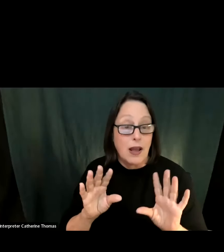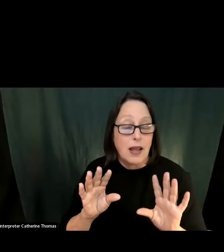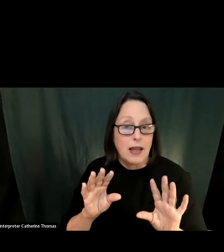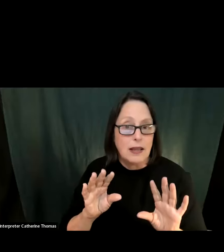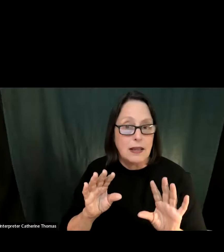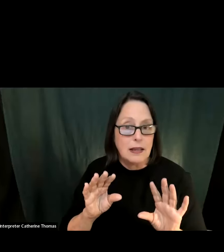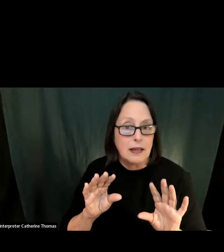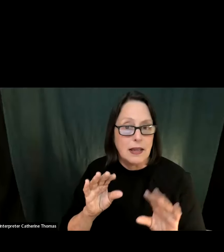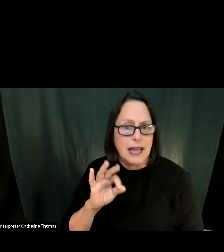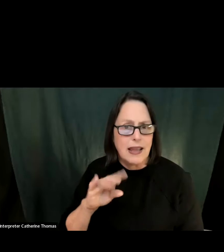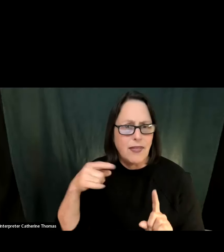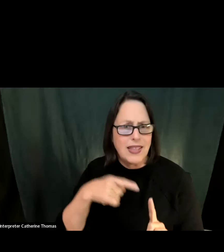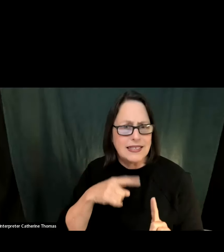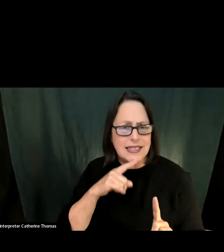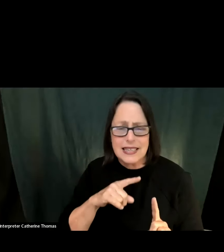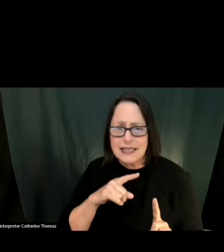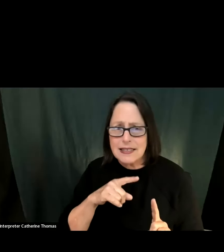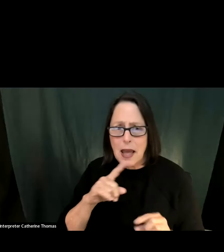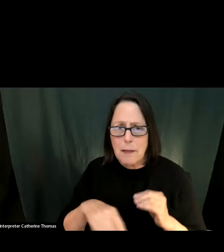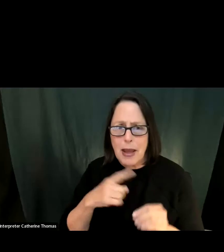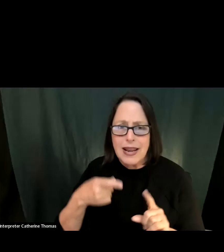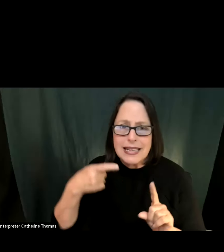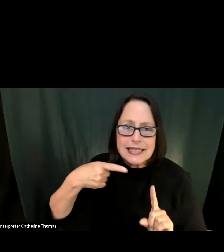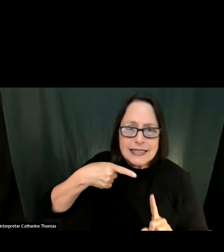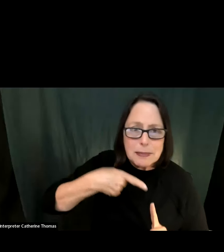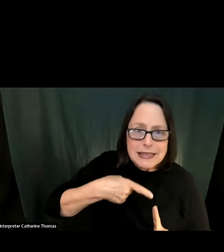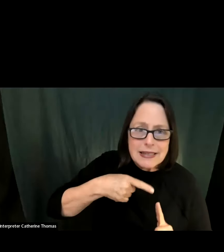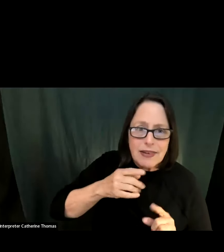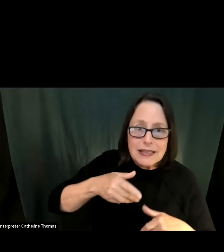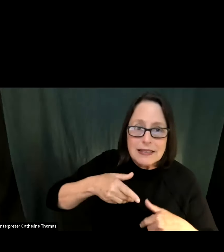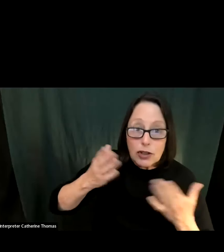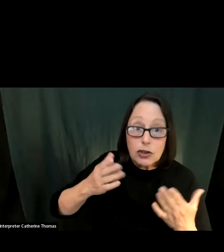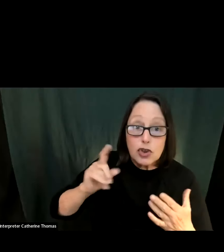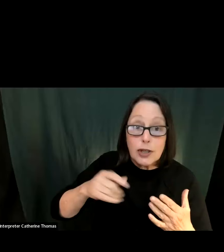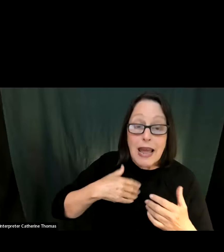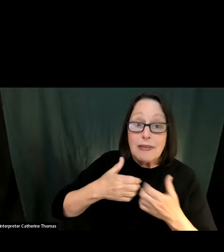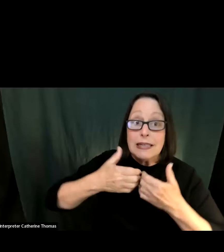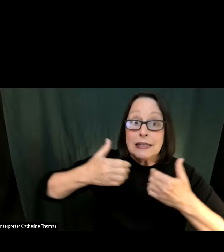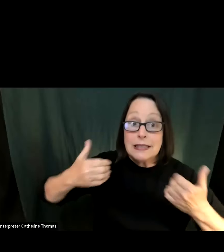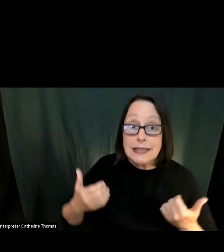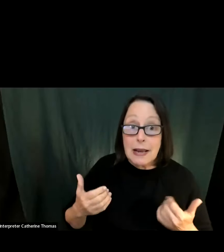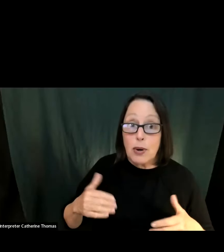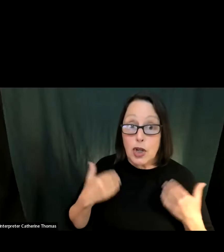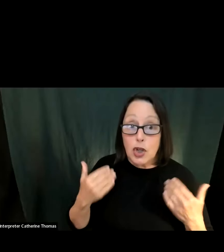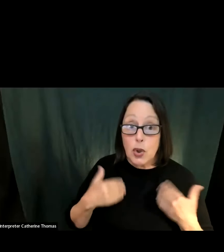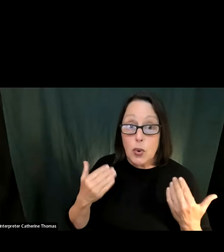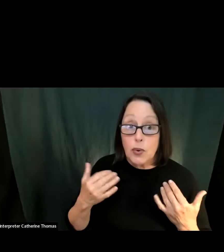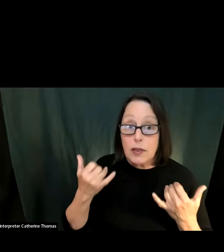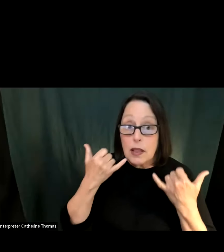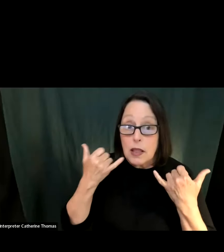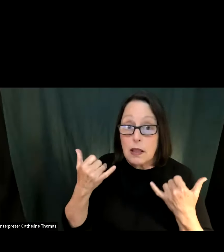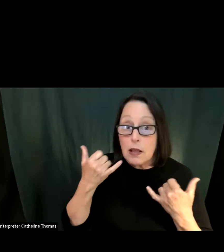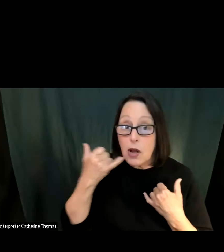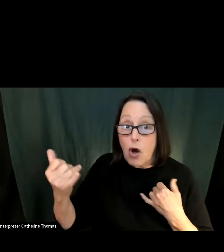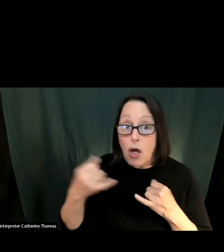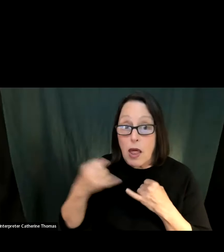the specific suggestion of having a separate youth line, or rather something that